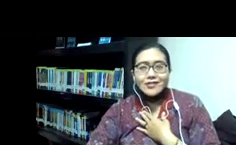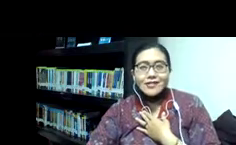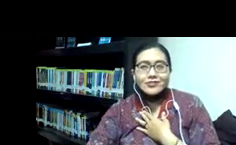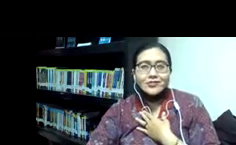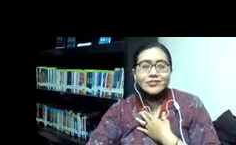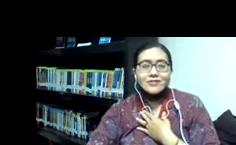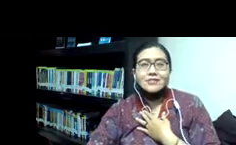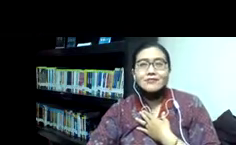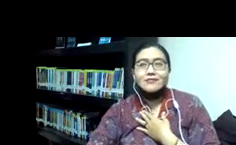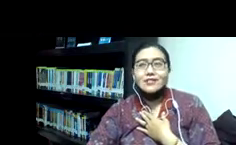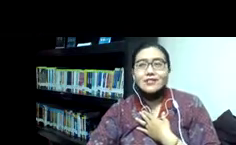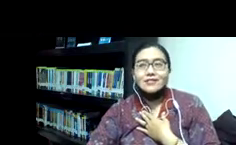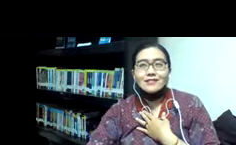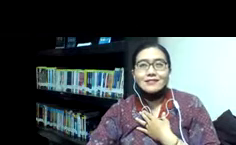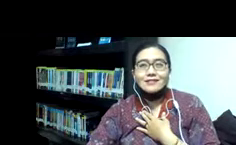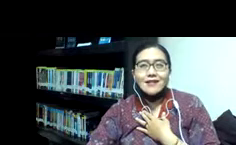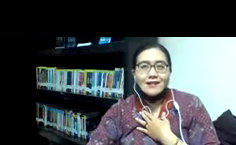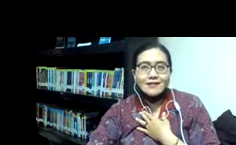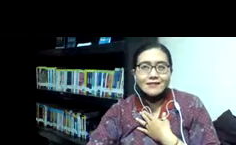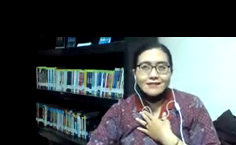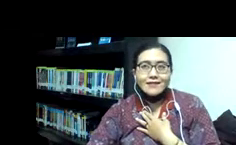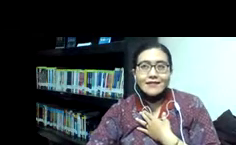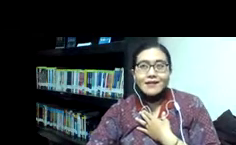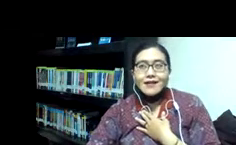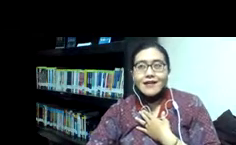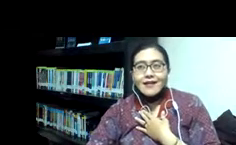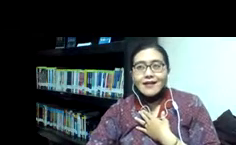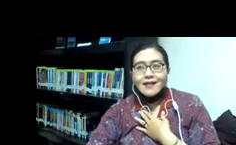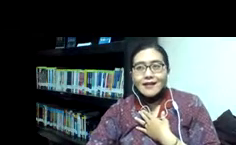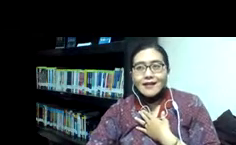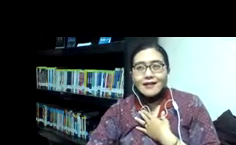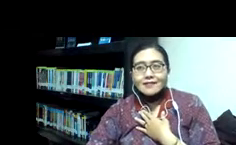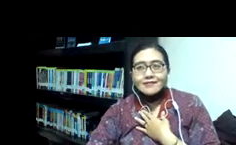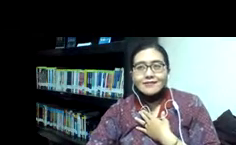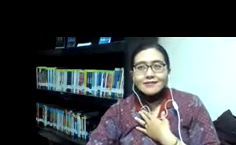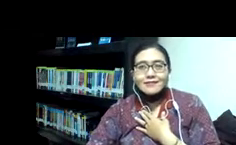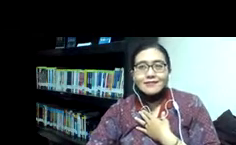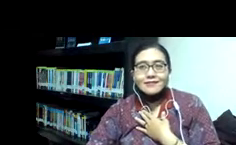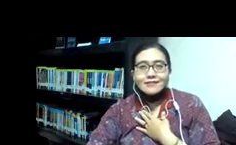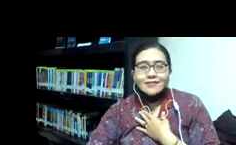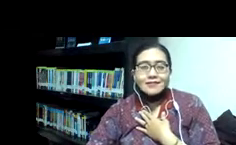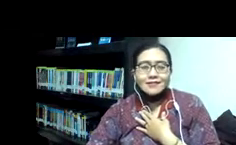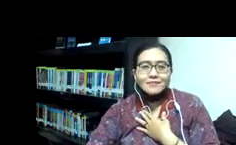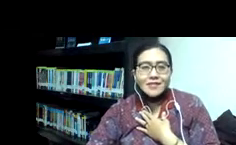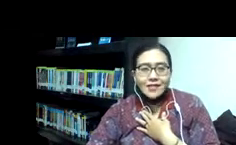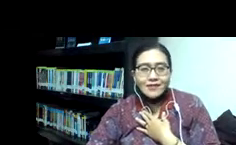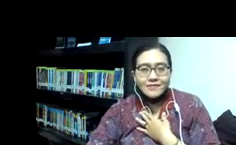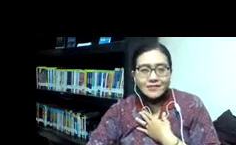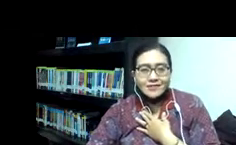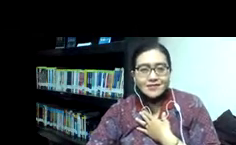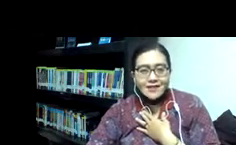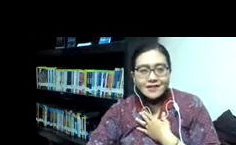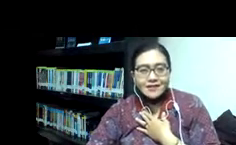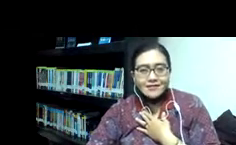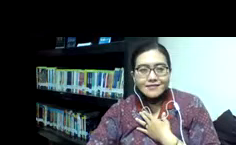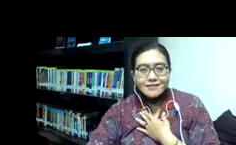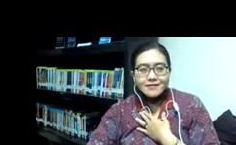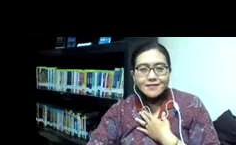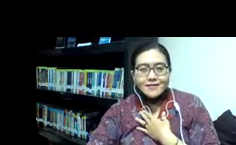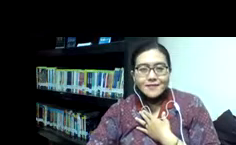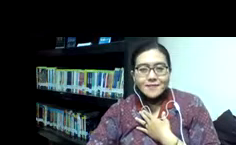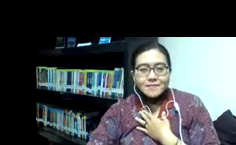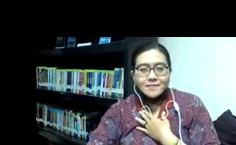has no relationship between the sign and the meaning of the